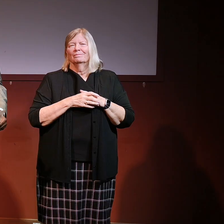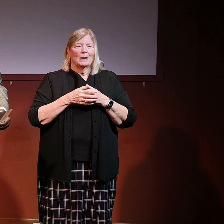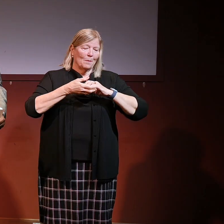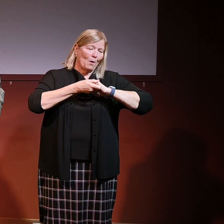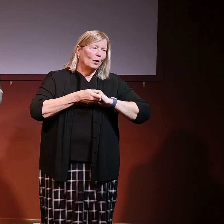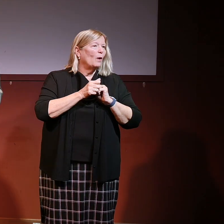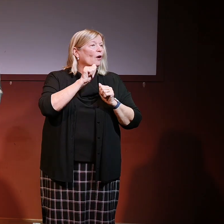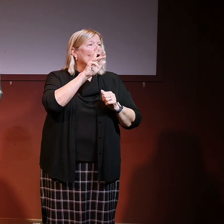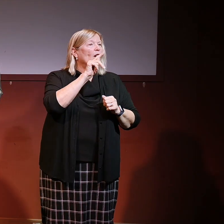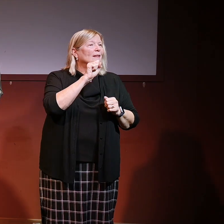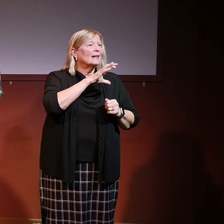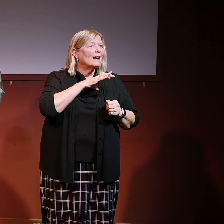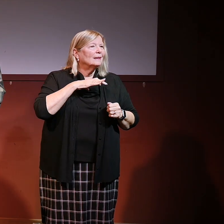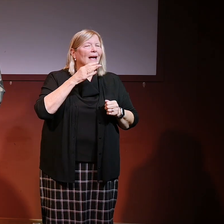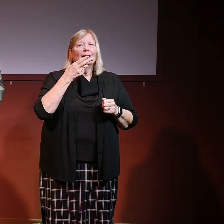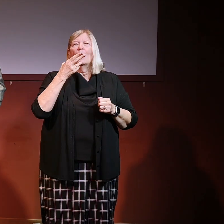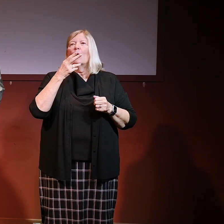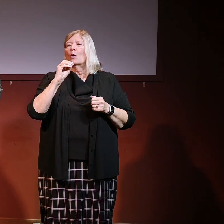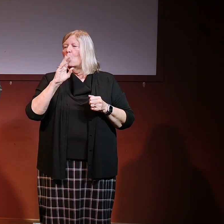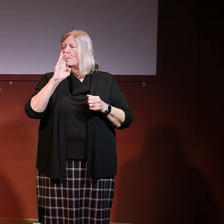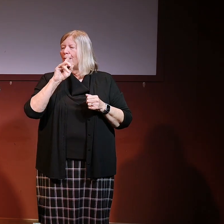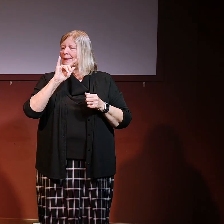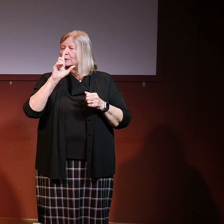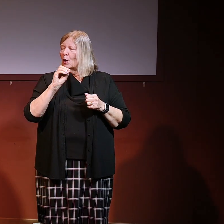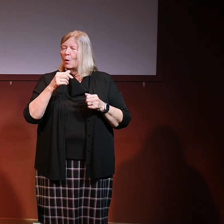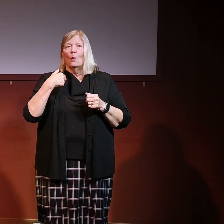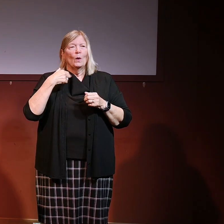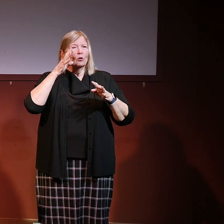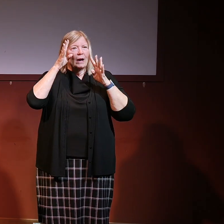Partnering with the Arts Council and Hoco-Palizzo, we created the Youth